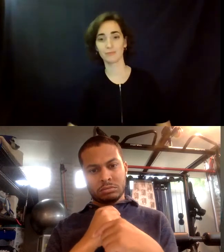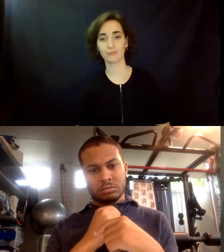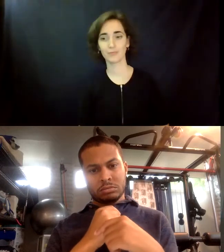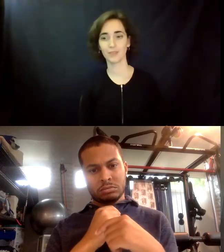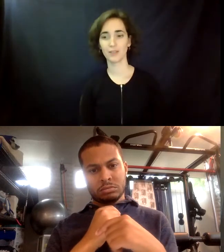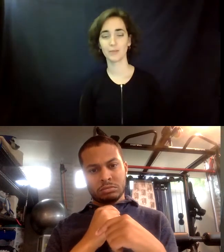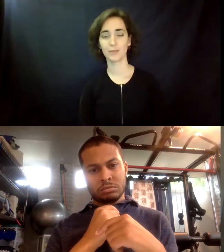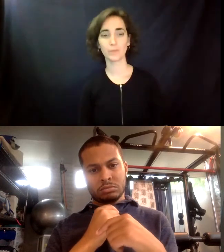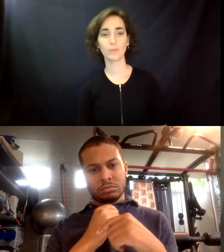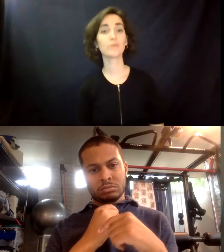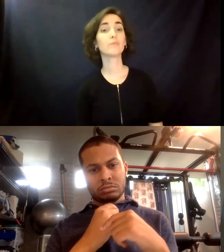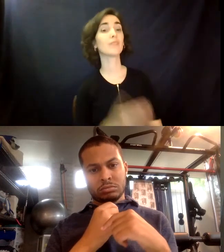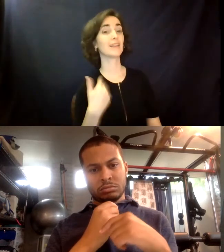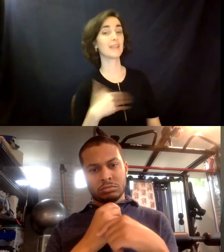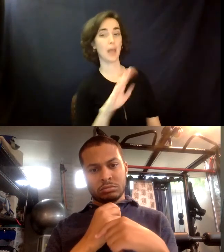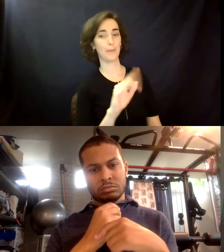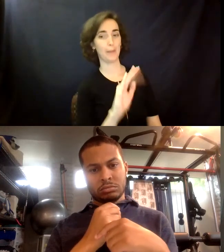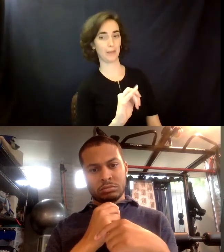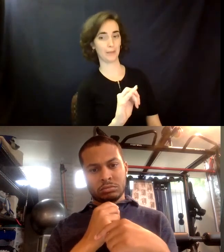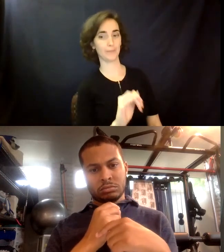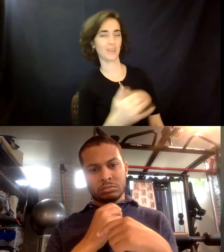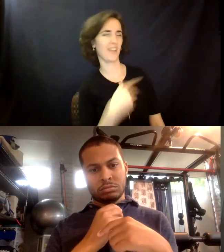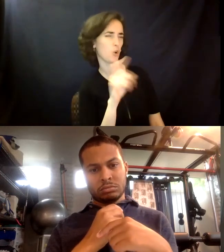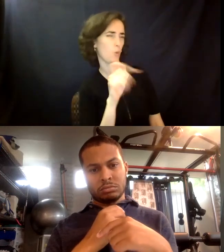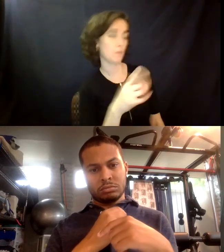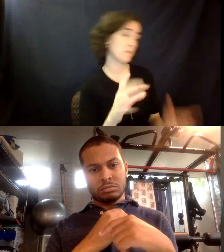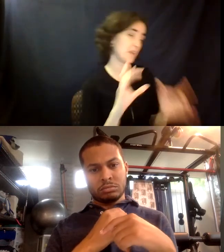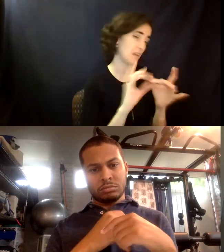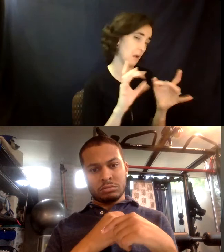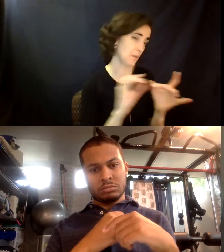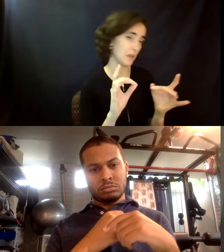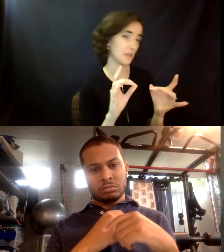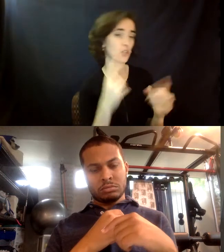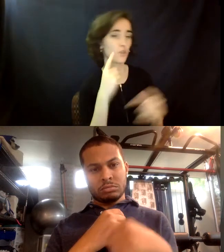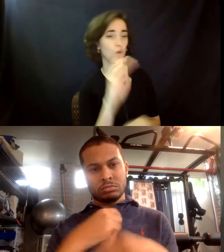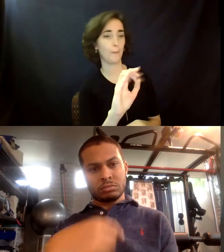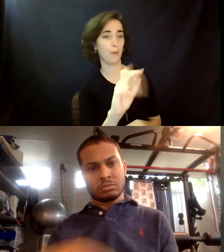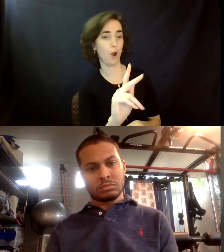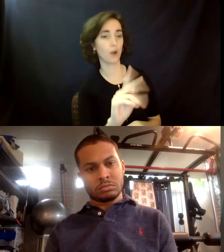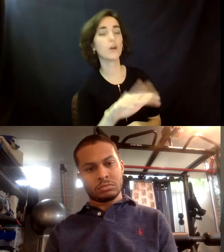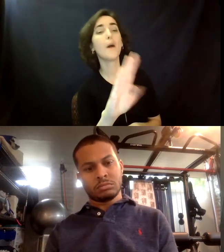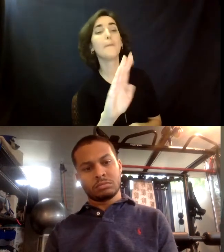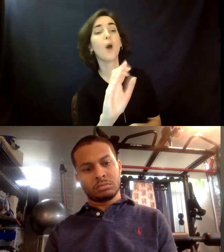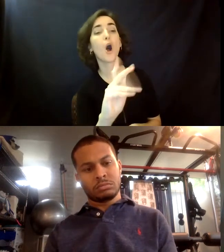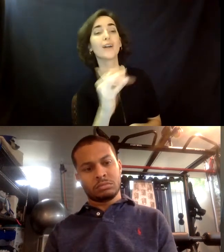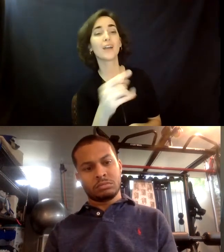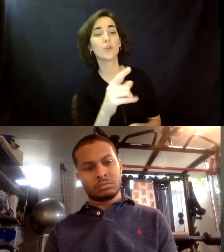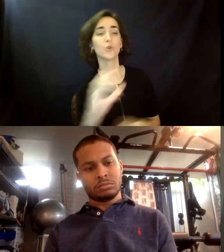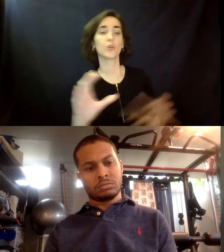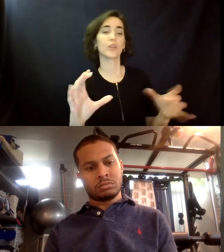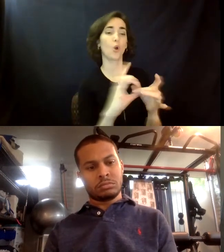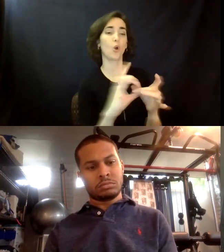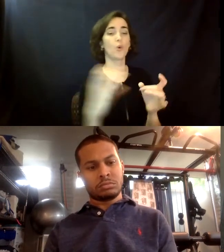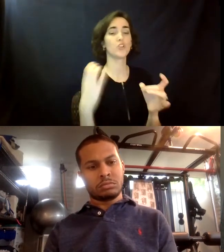This is Bambi. I have a question or maybe just a comment from Mark. Mark, you're now one of the co-chairs for our